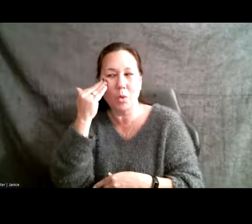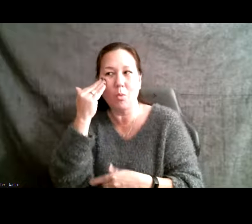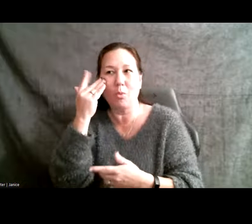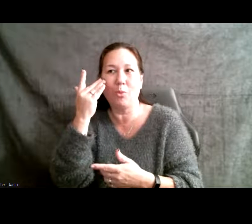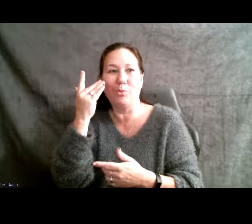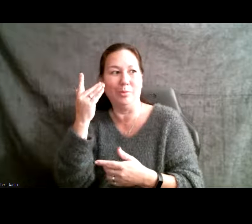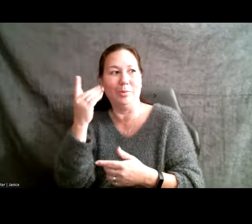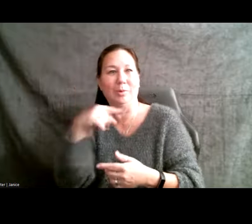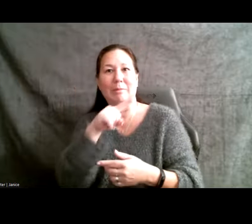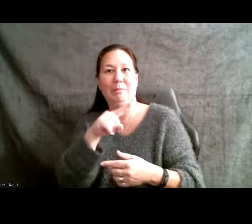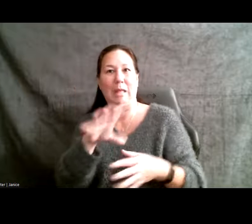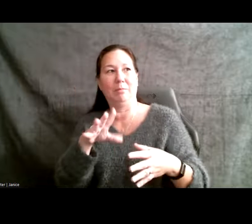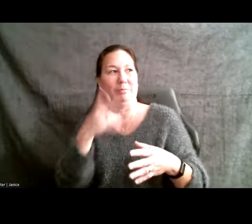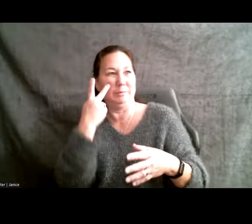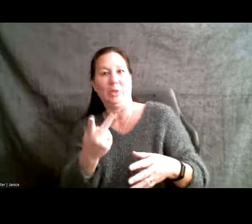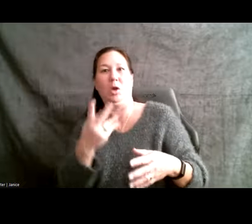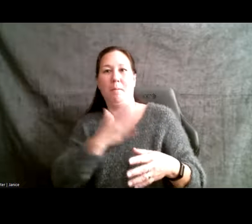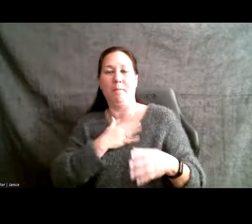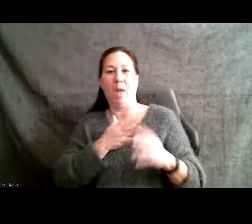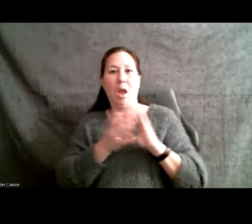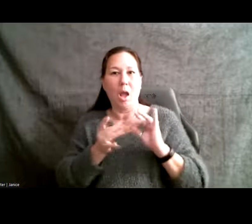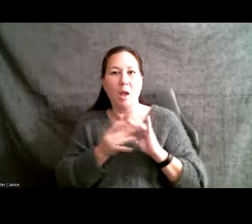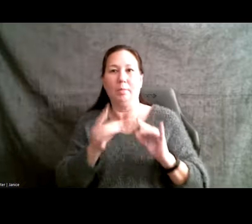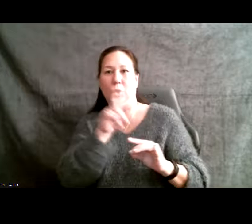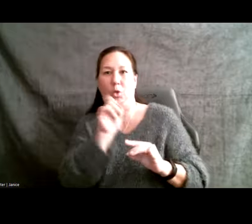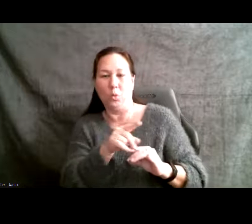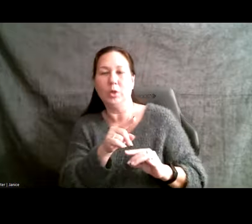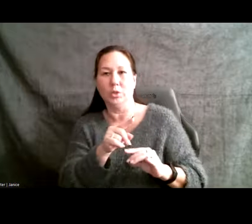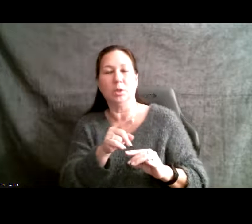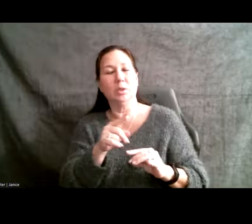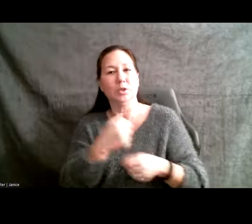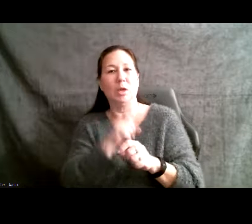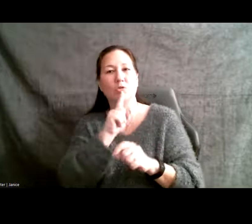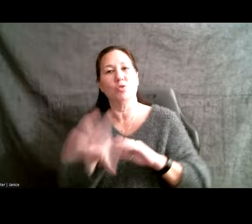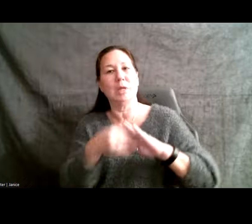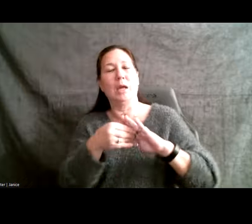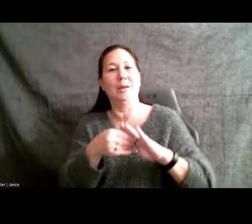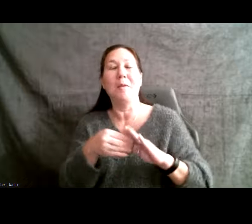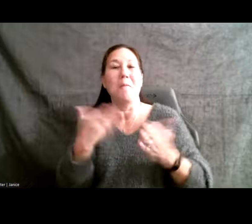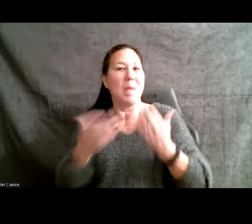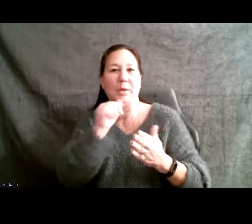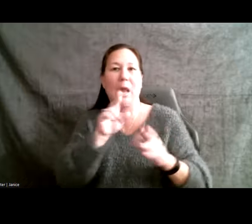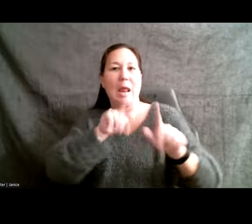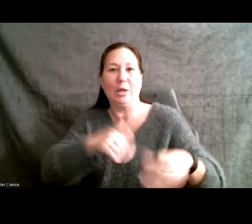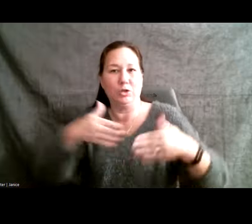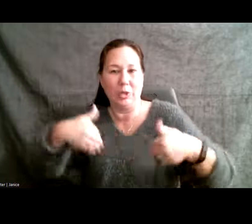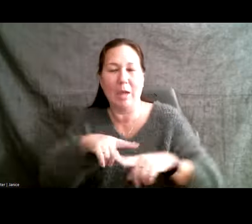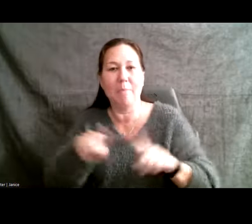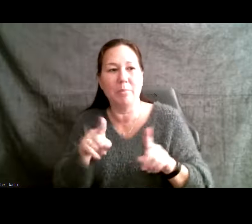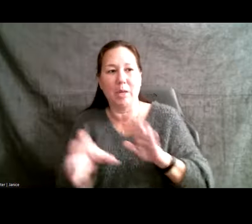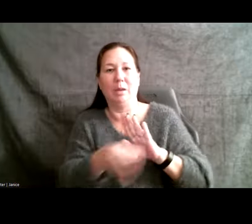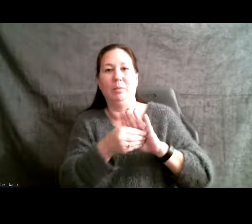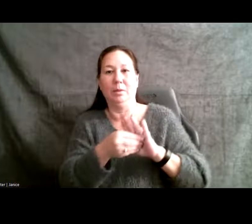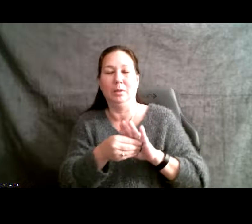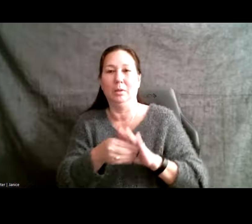questions necessarily have to be included. Okay. Yeah. So if that, Marcos, are you making a